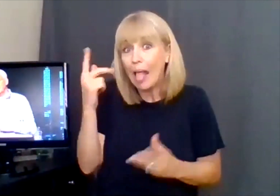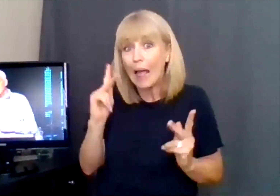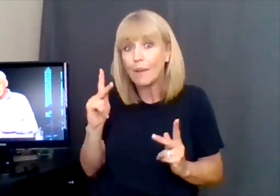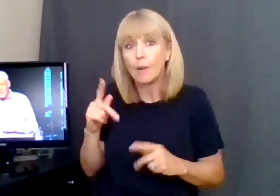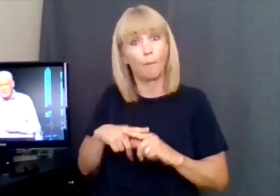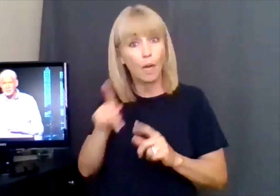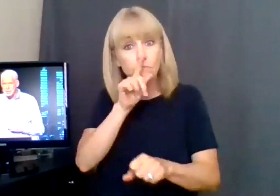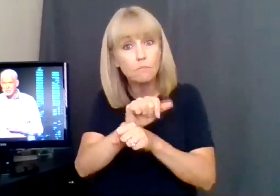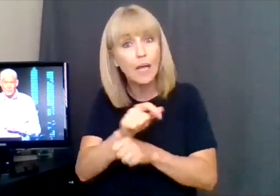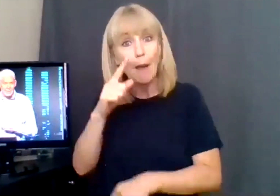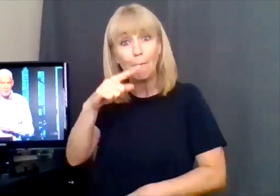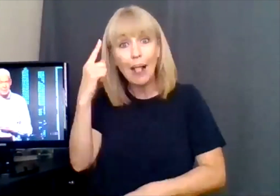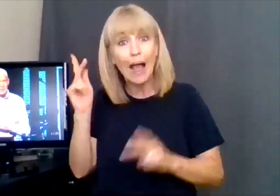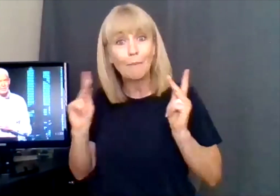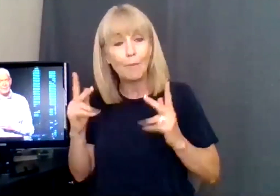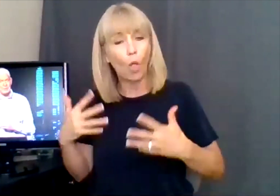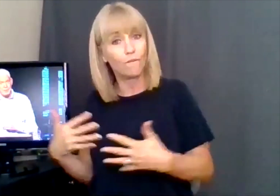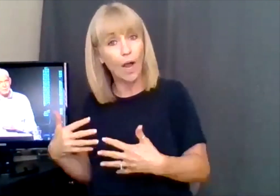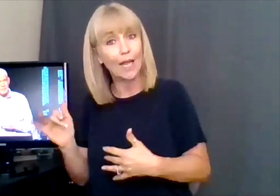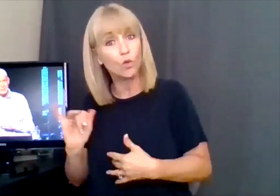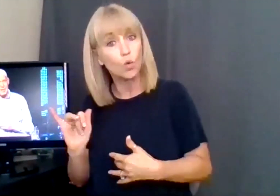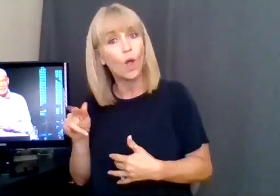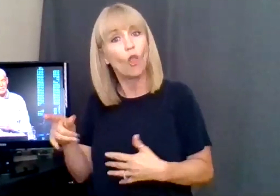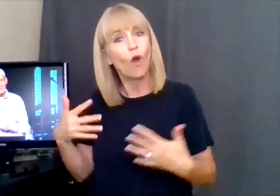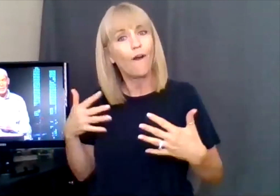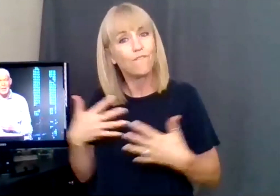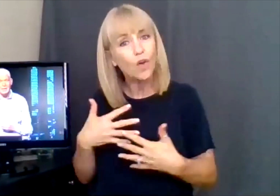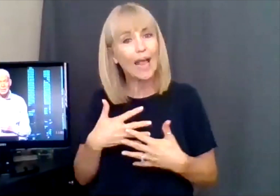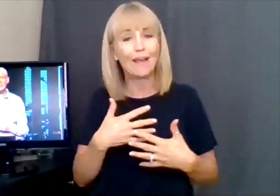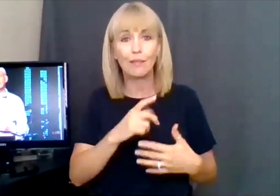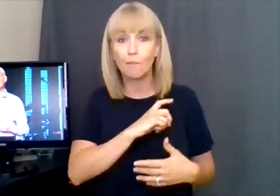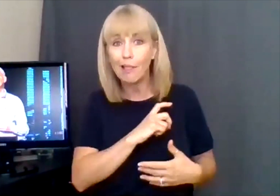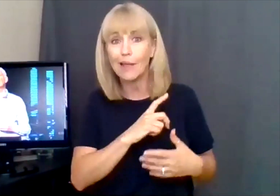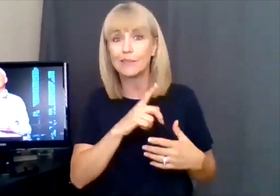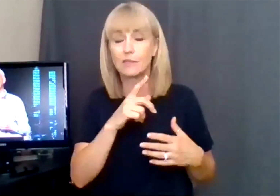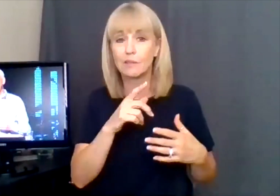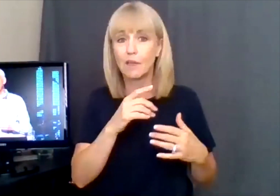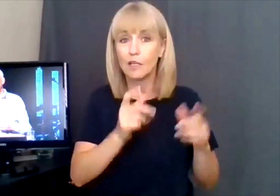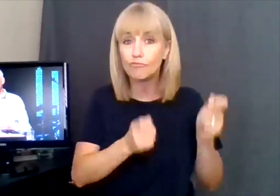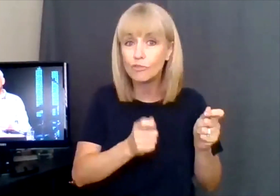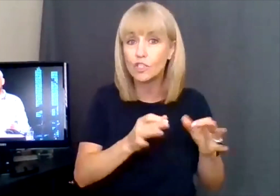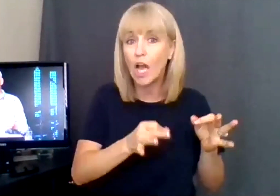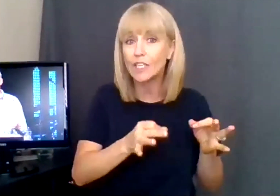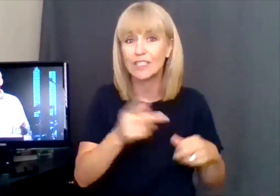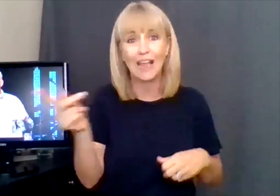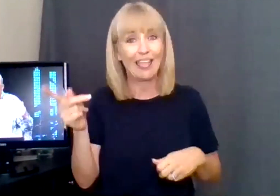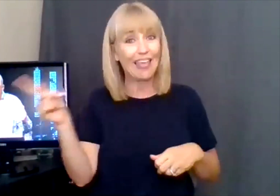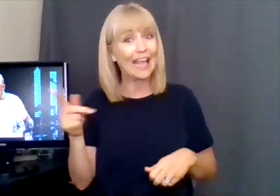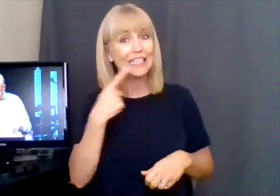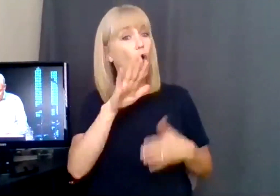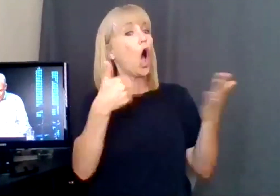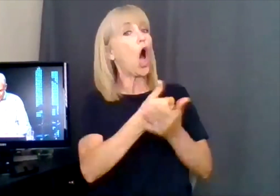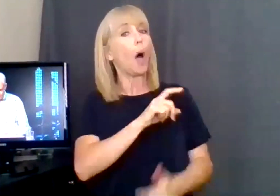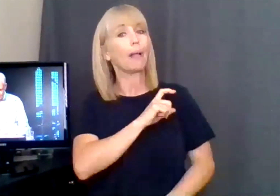of the justice system around us because they've experienced some things that are bad, and so therefore they transfer that over against all police officers, and maybe they